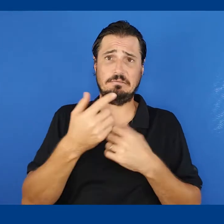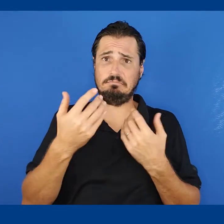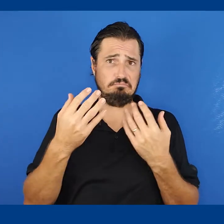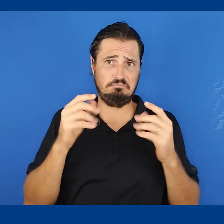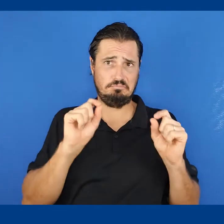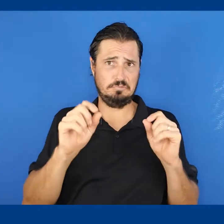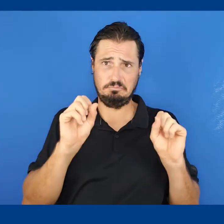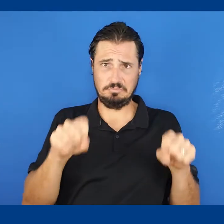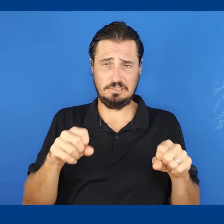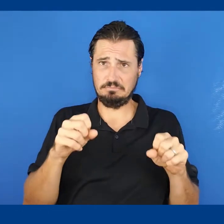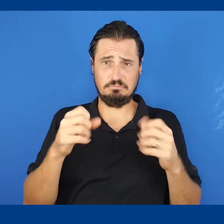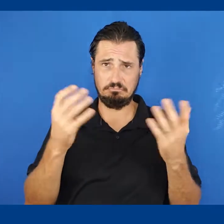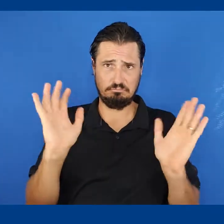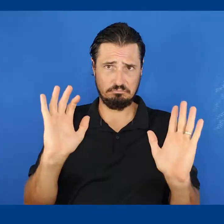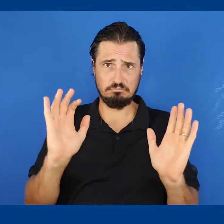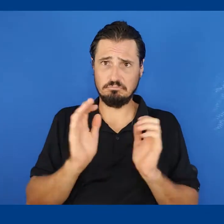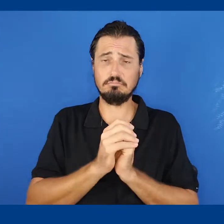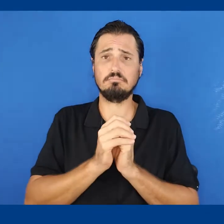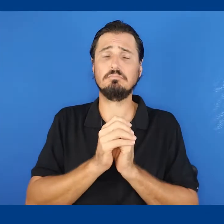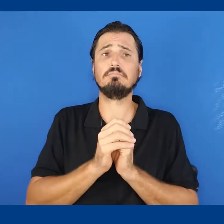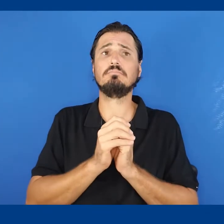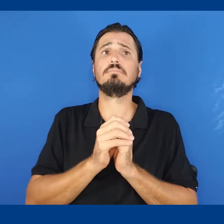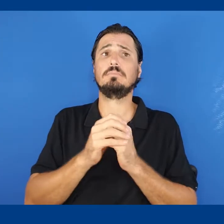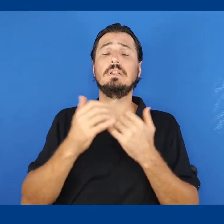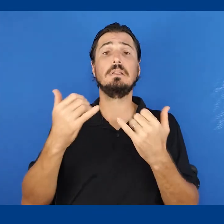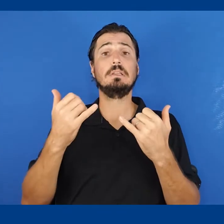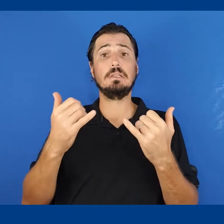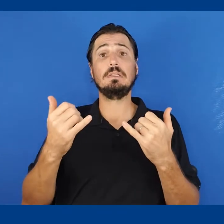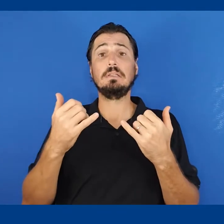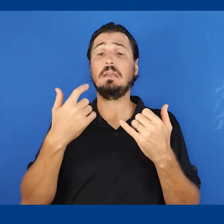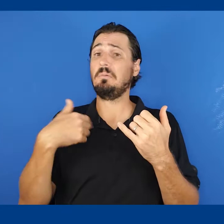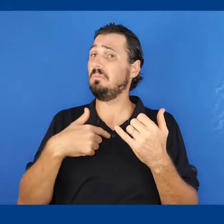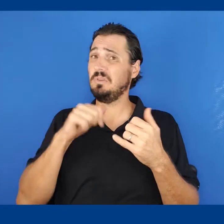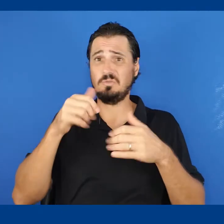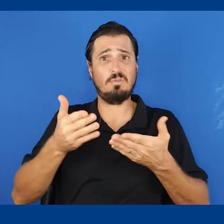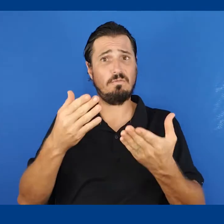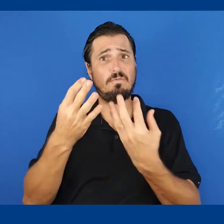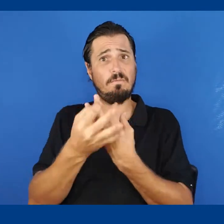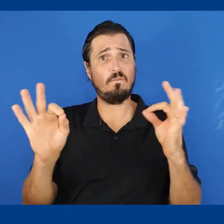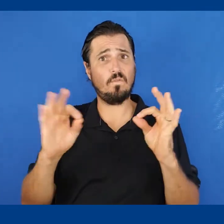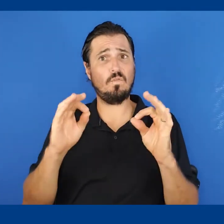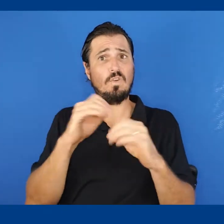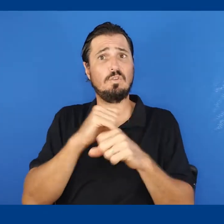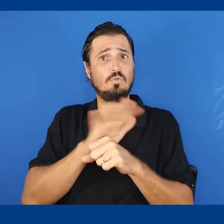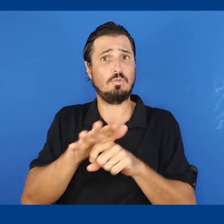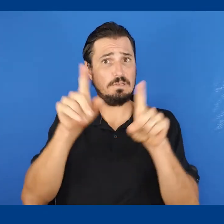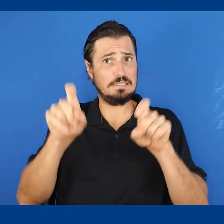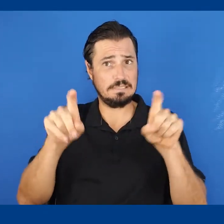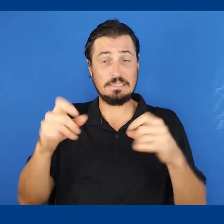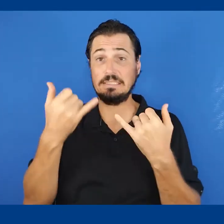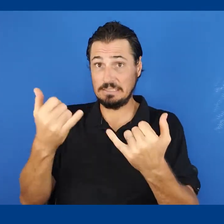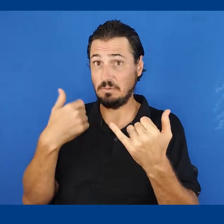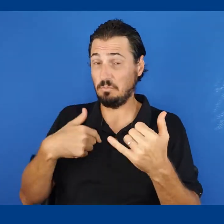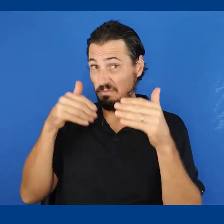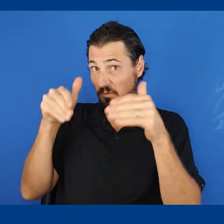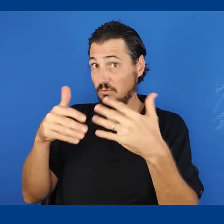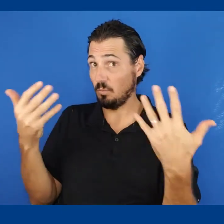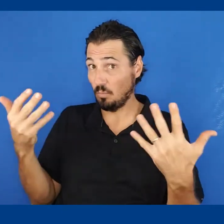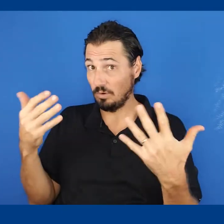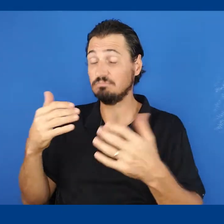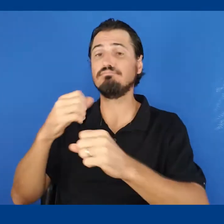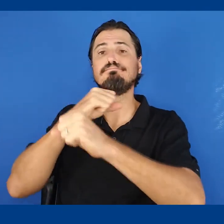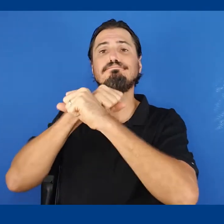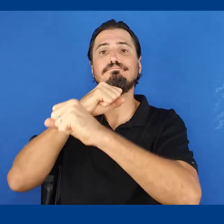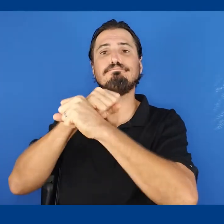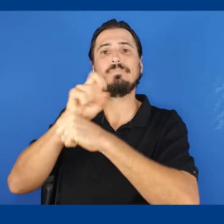for COVID-19 has ended as we now divert our focus to vaccine distribution. Vaccinations are ongoing for